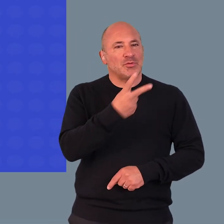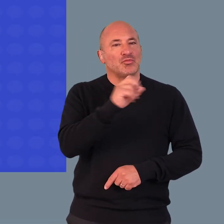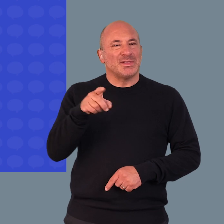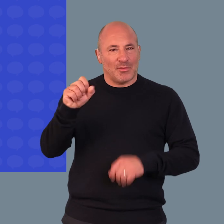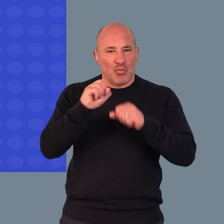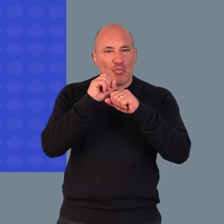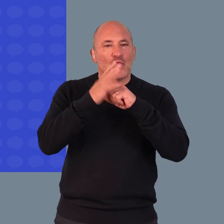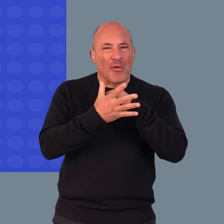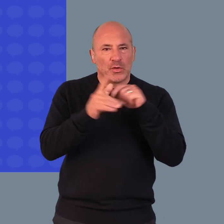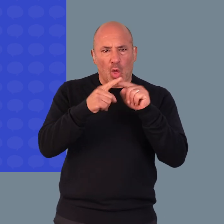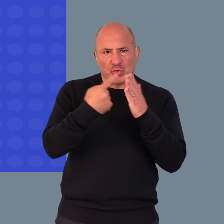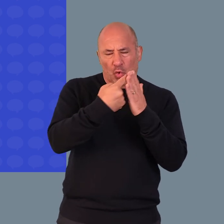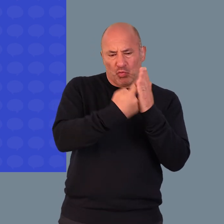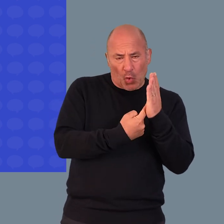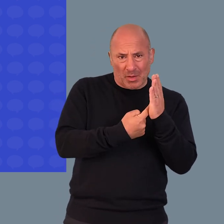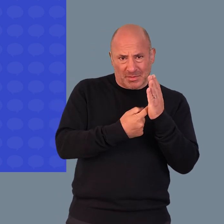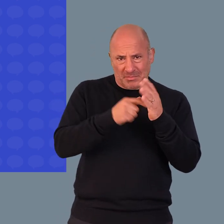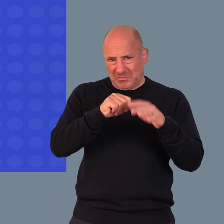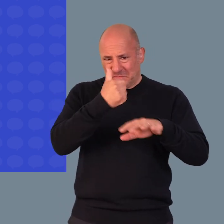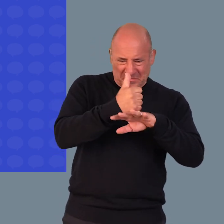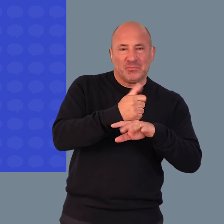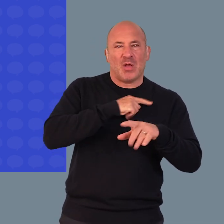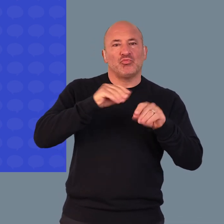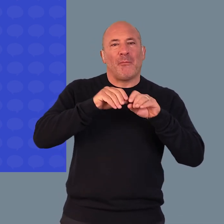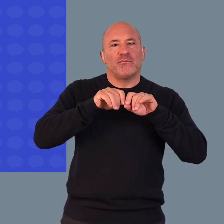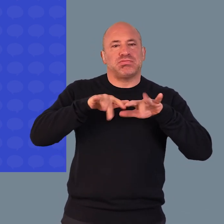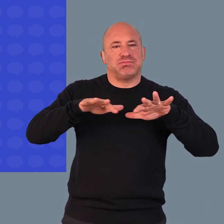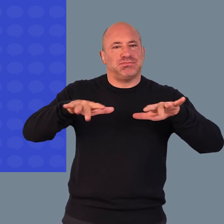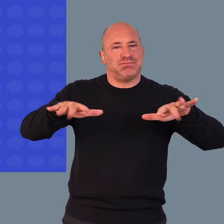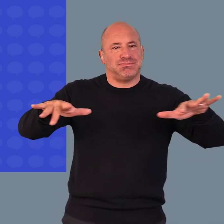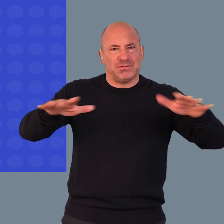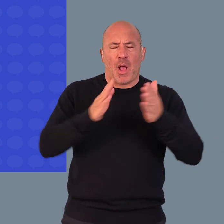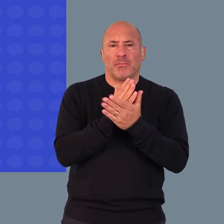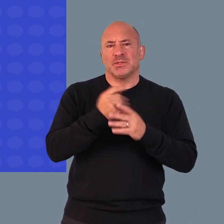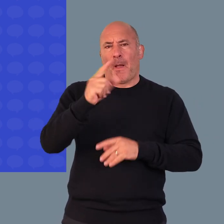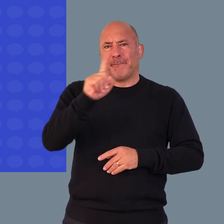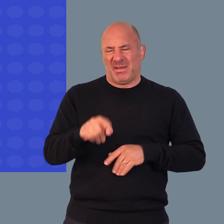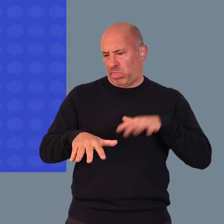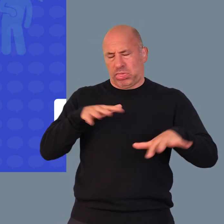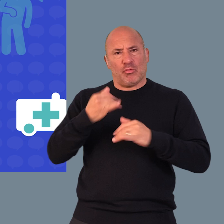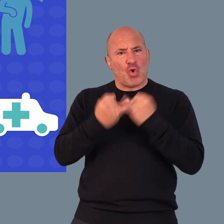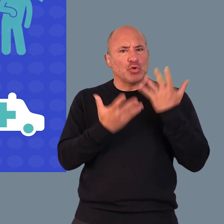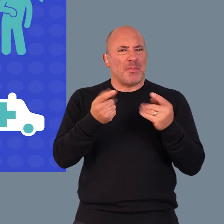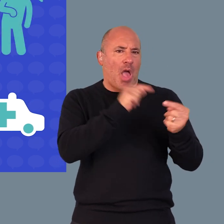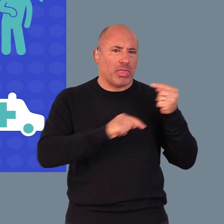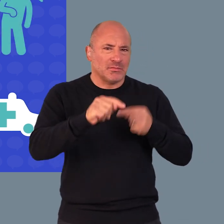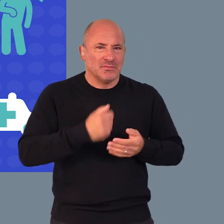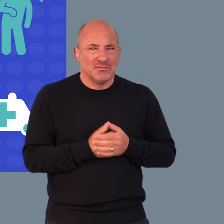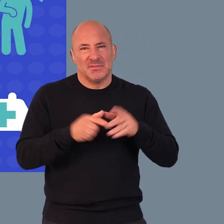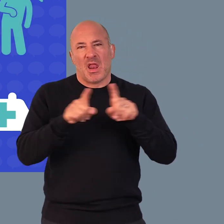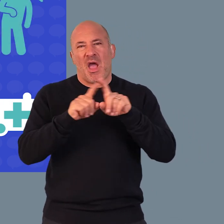In 2020, we saw that COVID and the rules put in place to stop the virus spreading affected some people more than